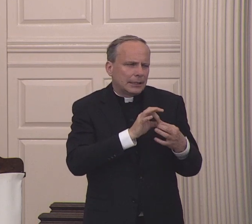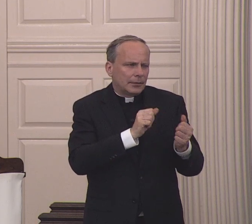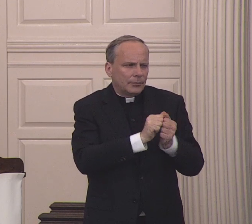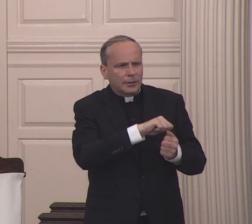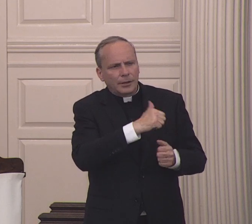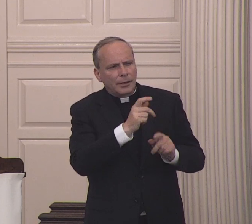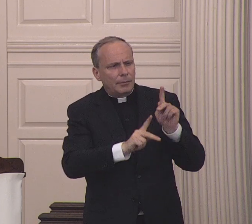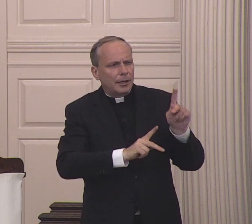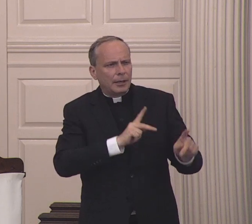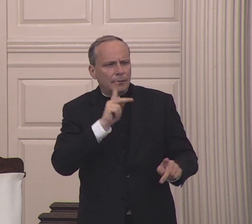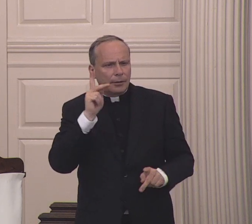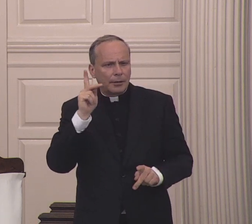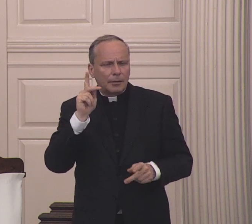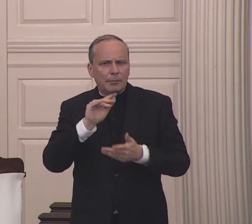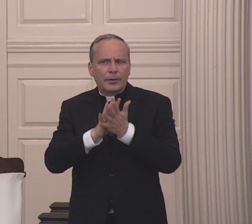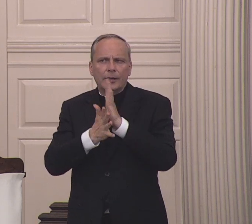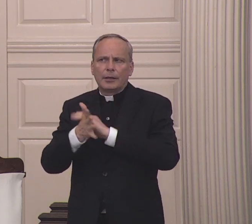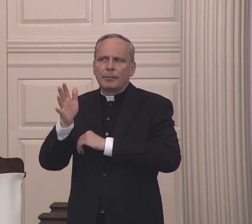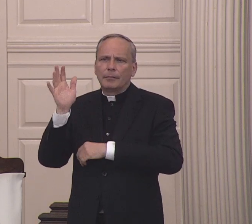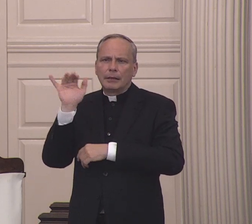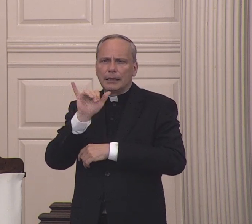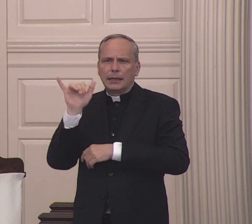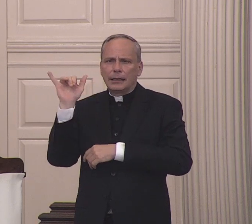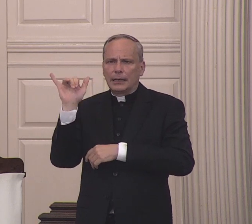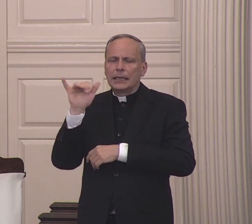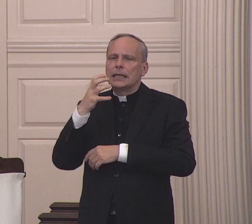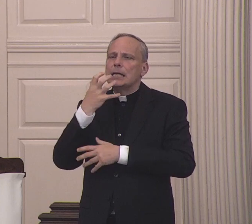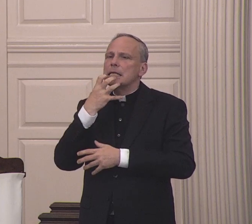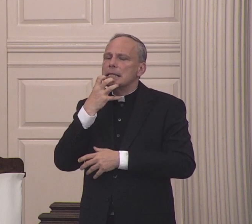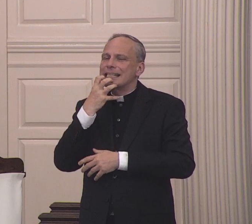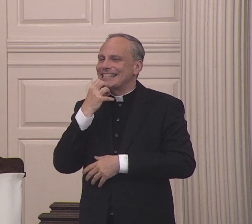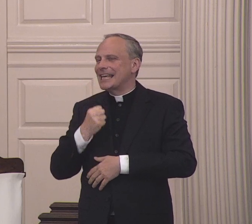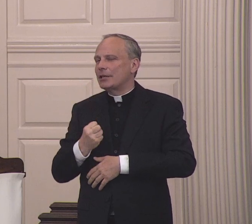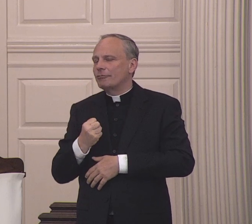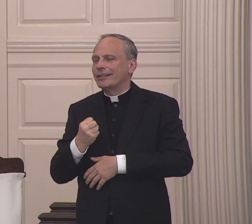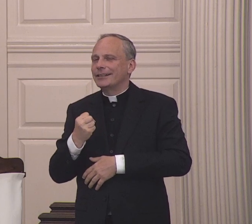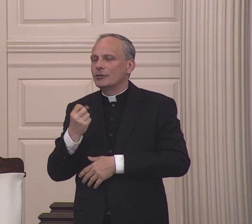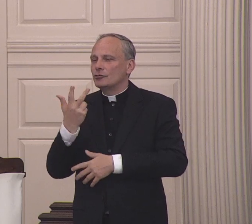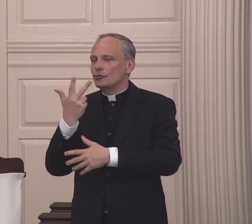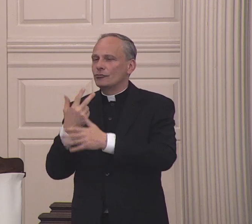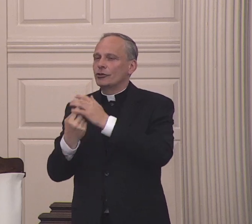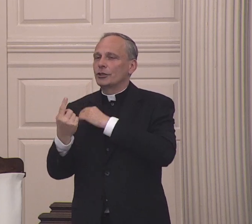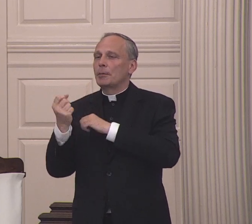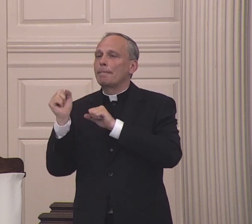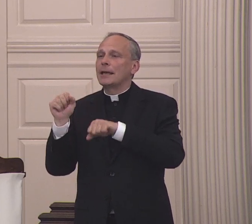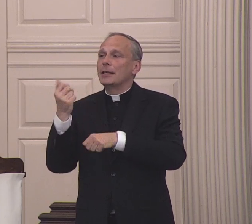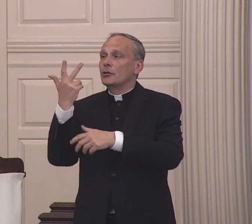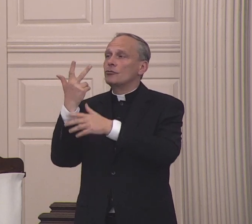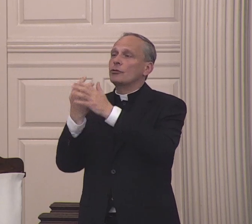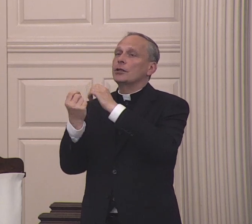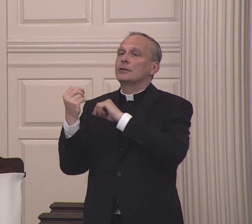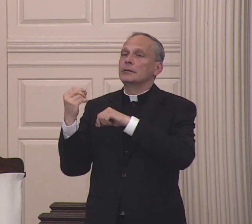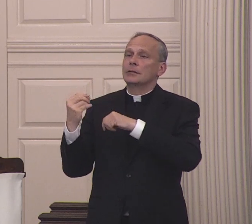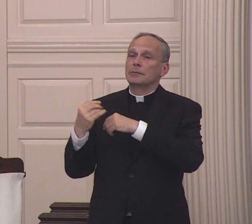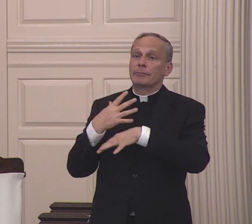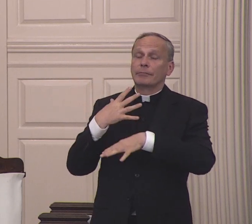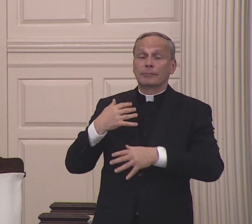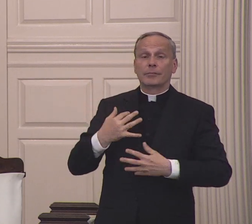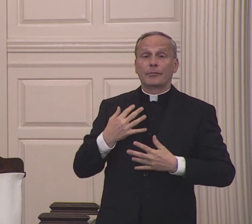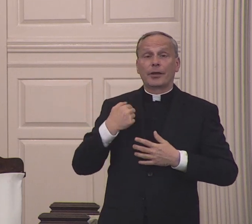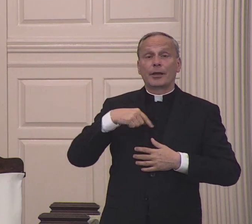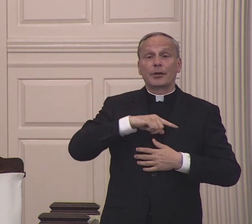in the imitation of the sacred Trinity. May the Trinity inspire us to renew